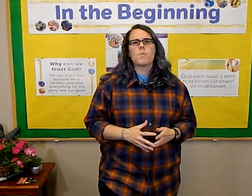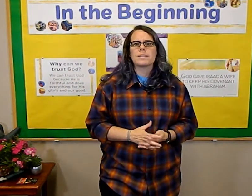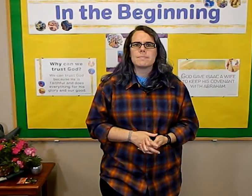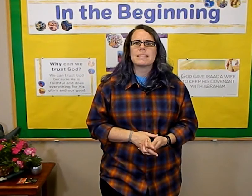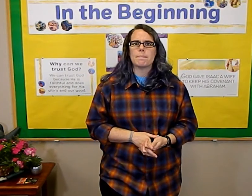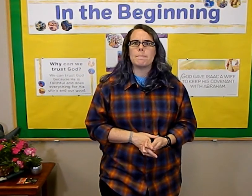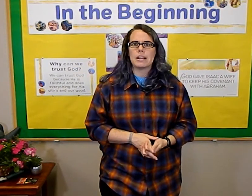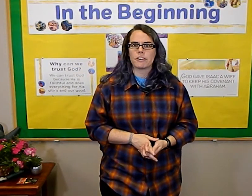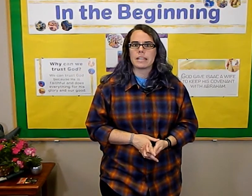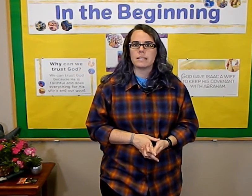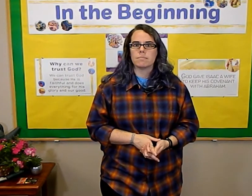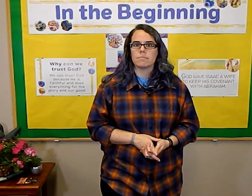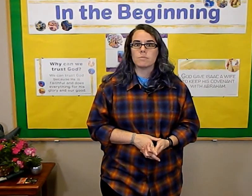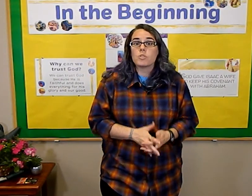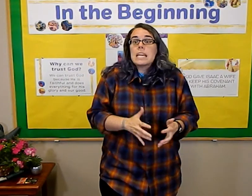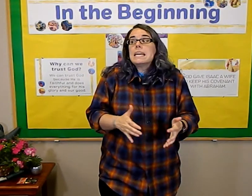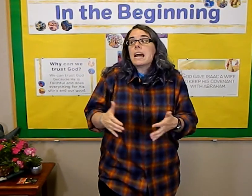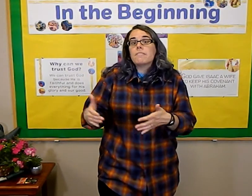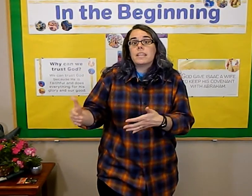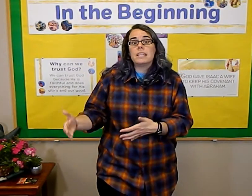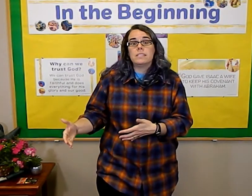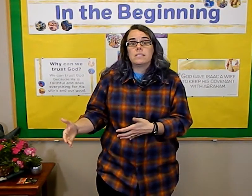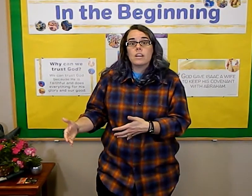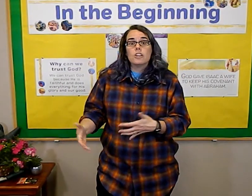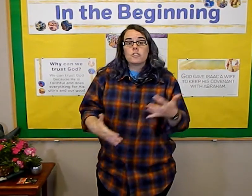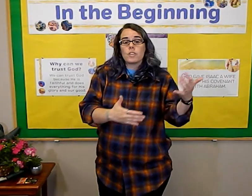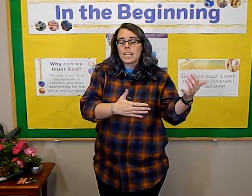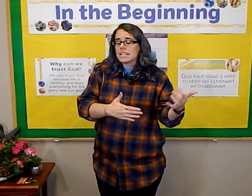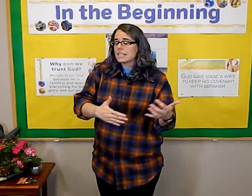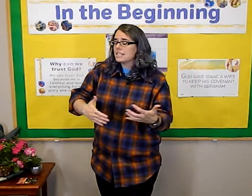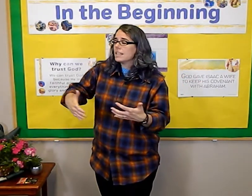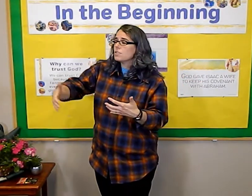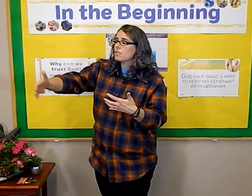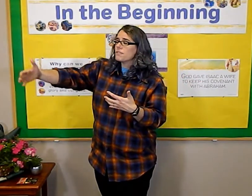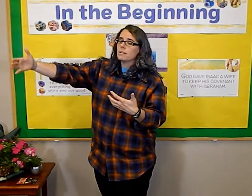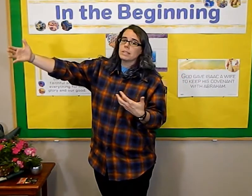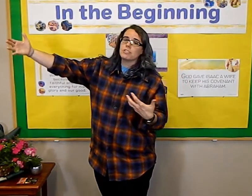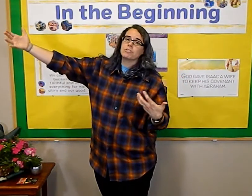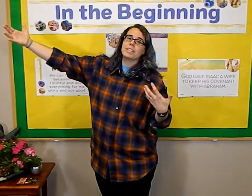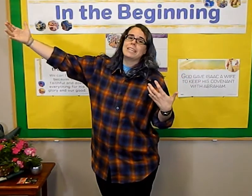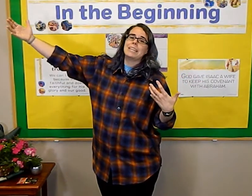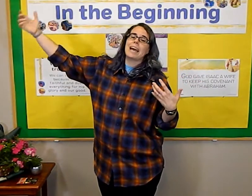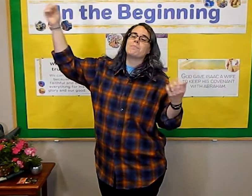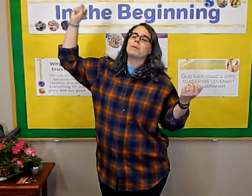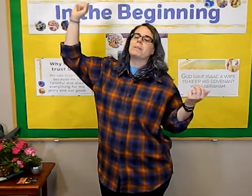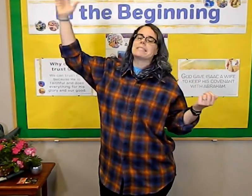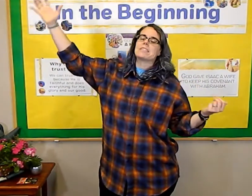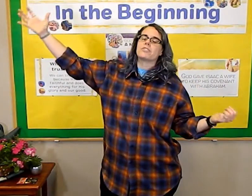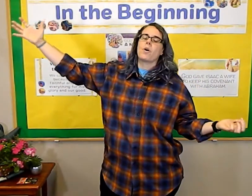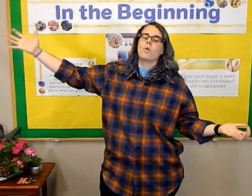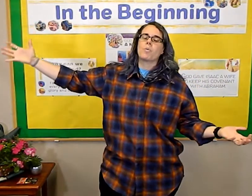him to get married so that he can have kids, so that they can continue the family tree and be a blessing to the whole